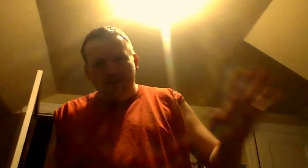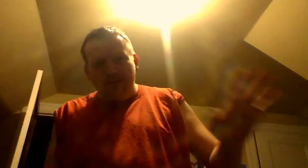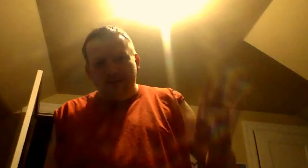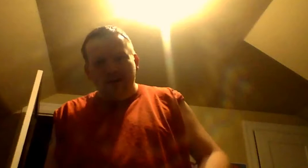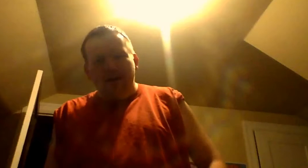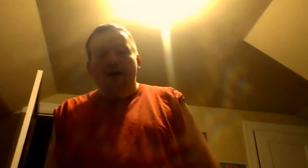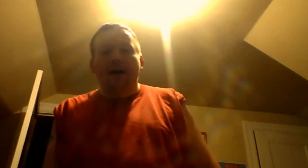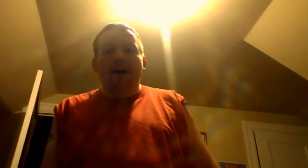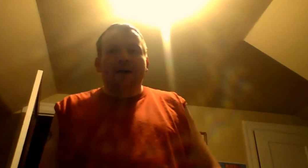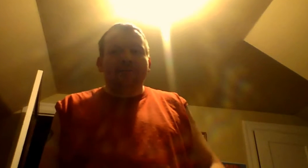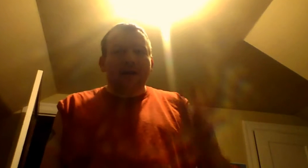Okay.